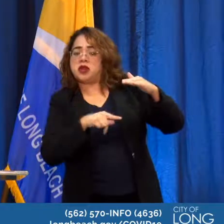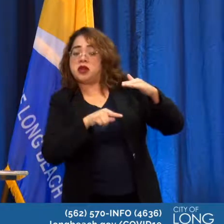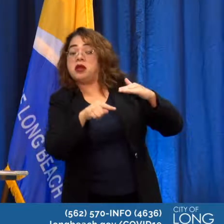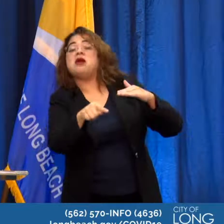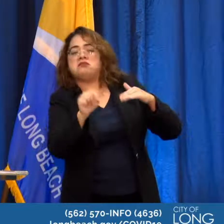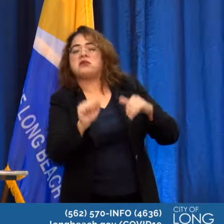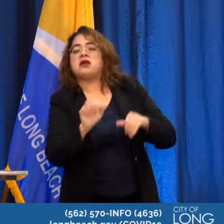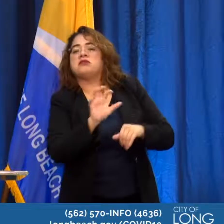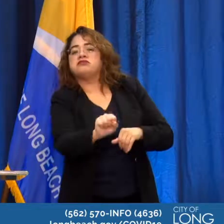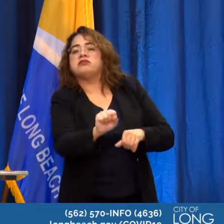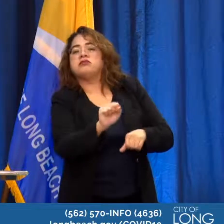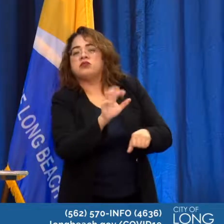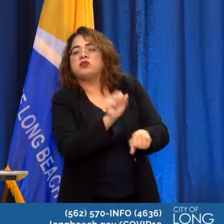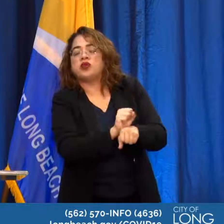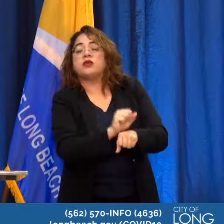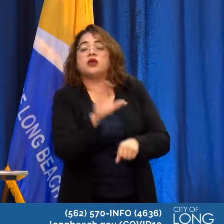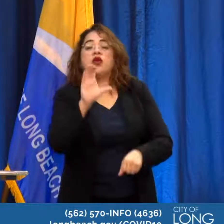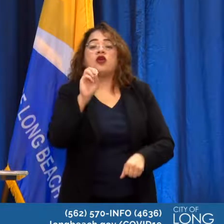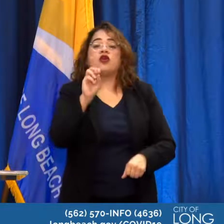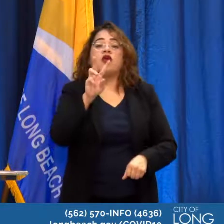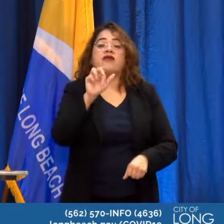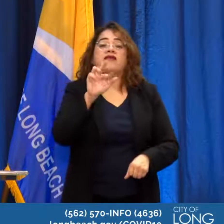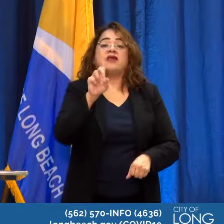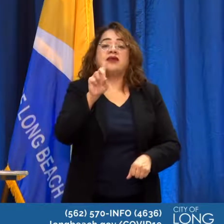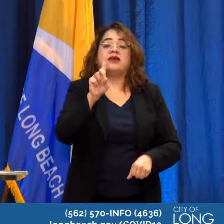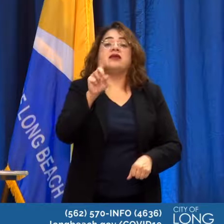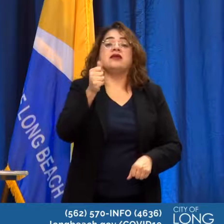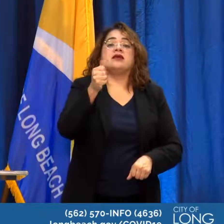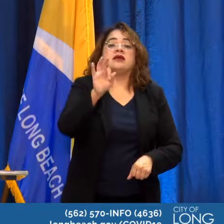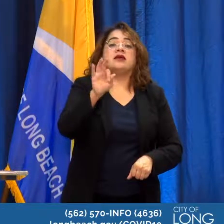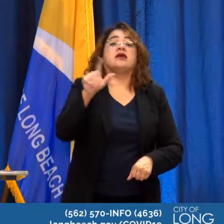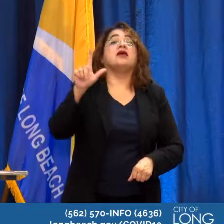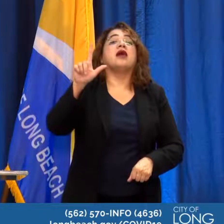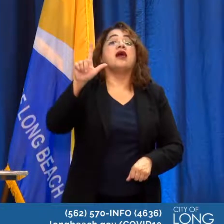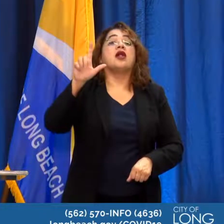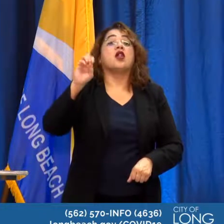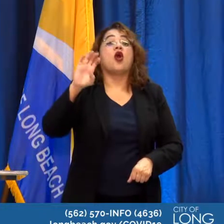information on testing at our COVID-19 webpage, which is